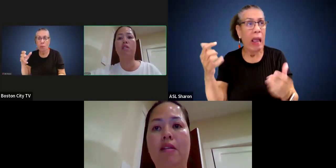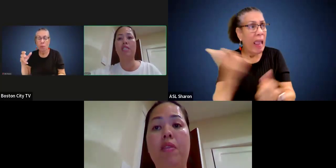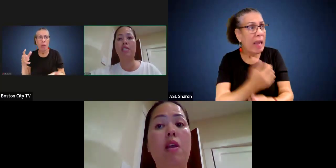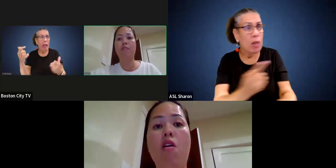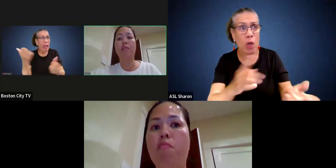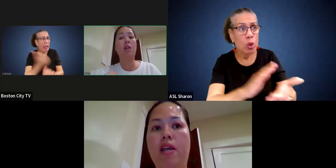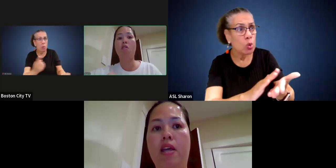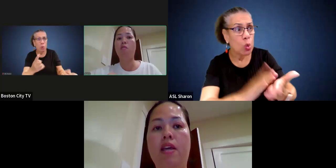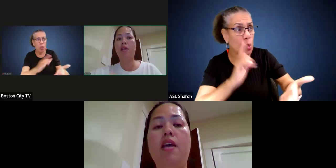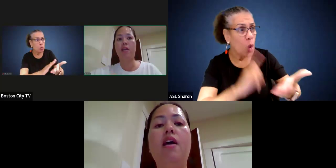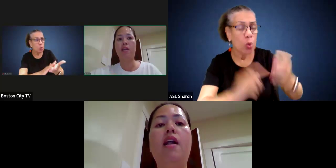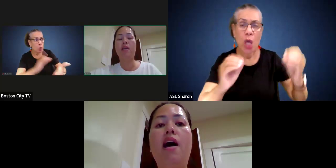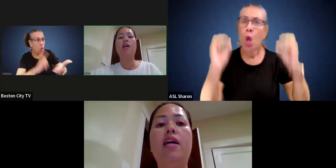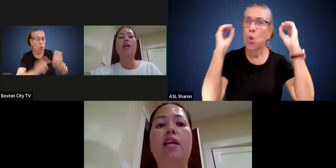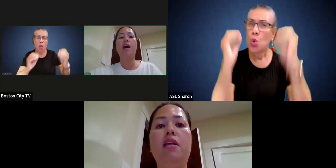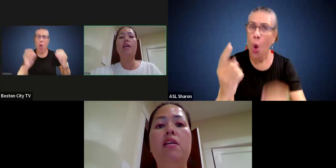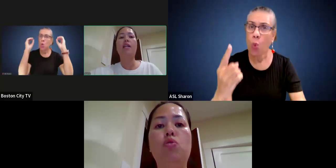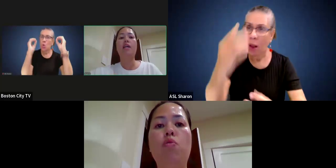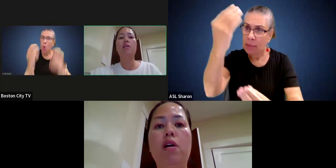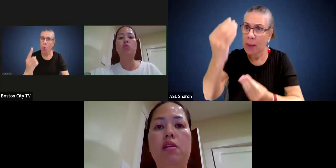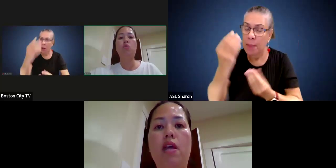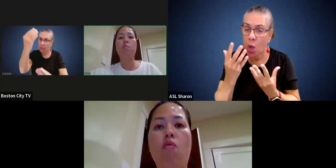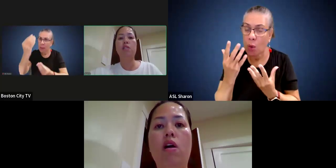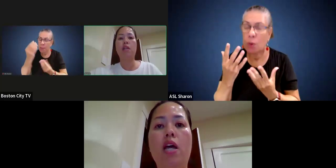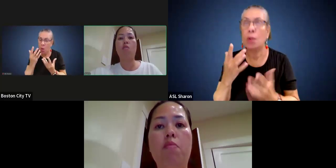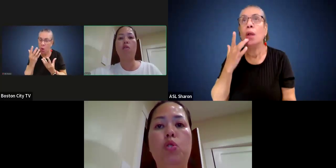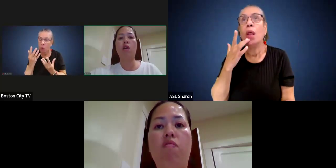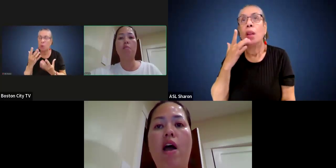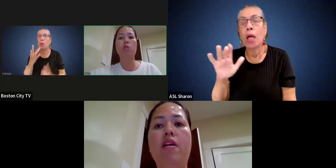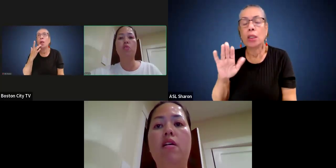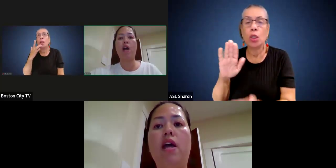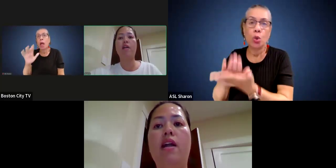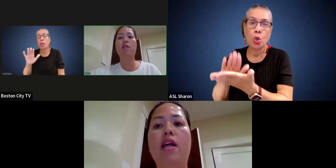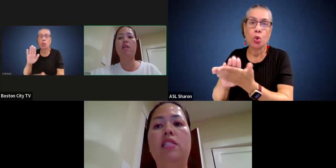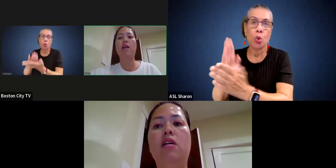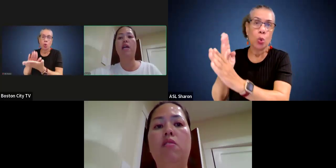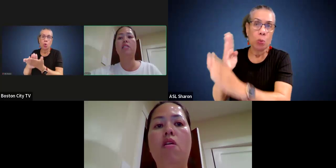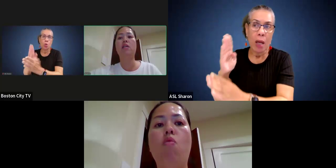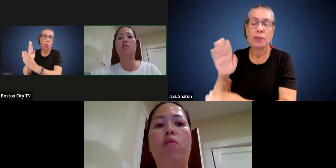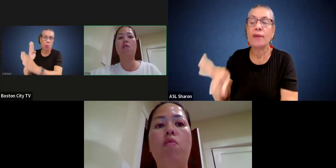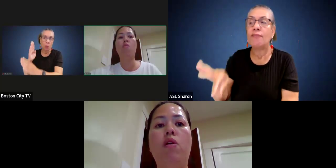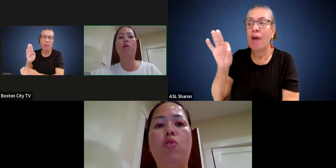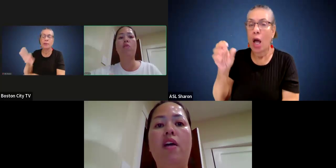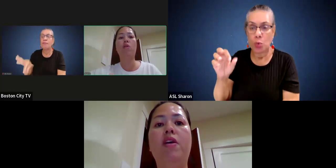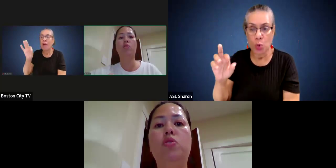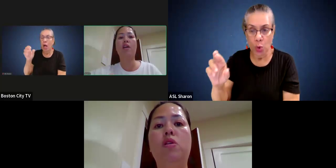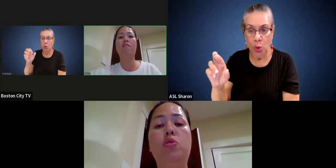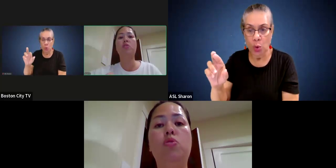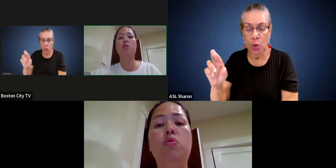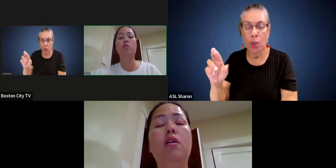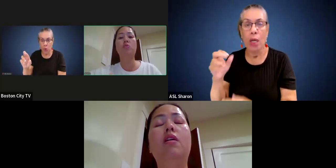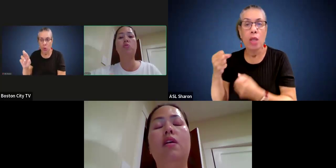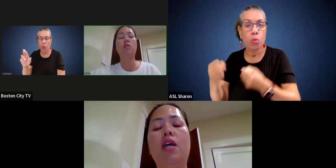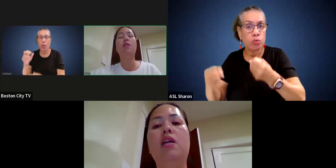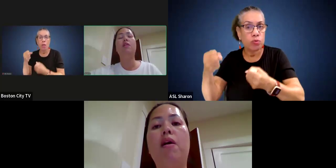noticing. Nobody. Luckily, the school personnel were able to find her and let us know when we were driving to the